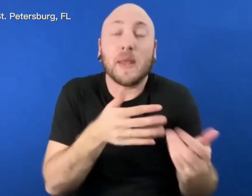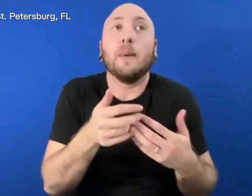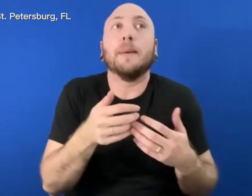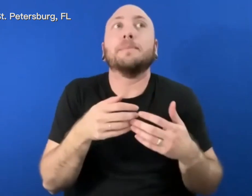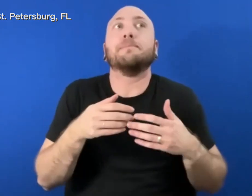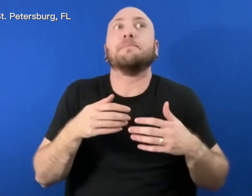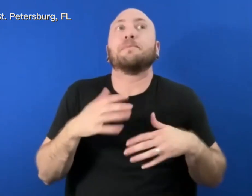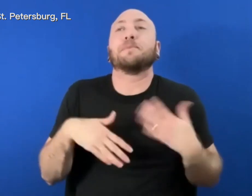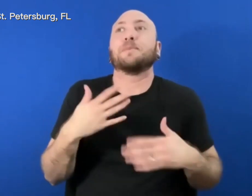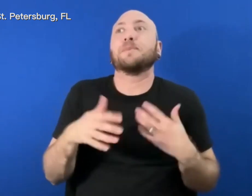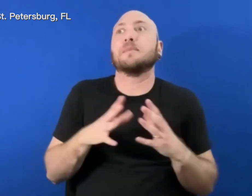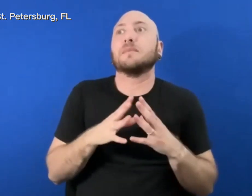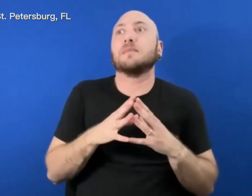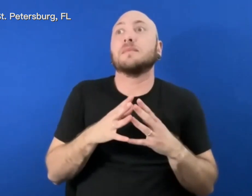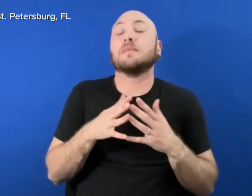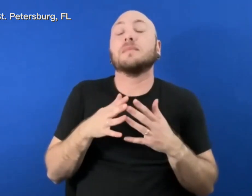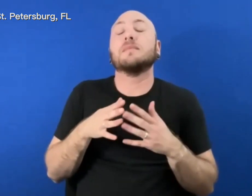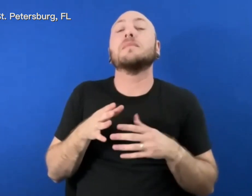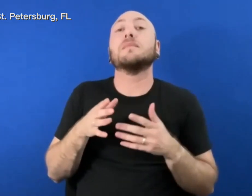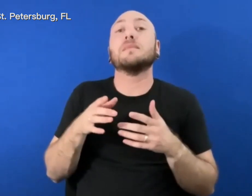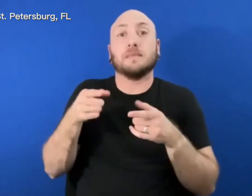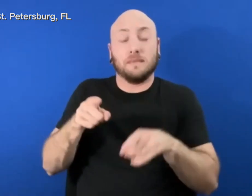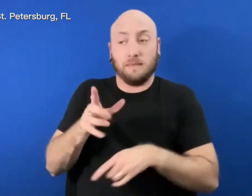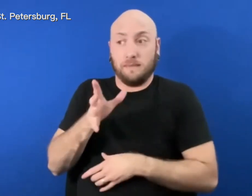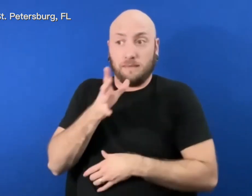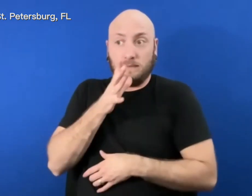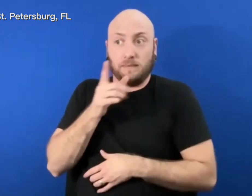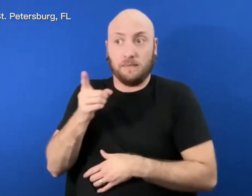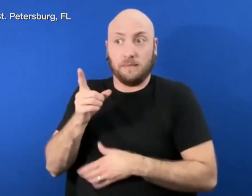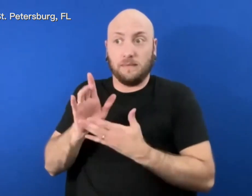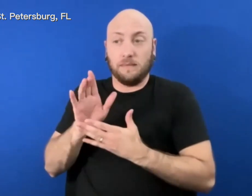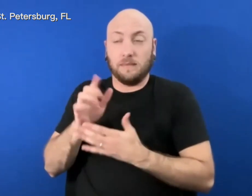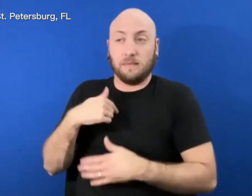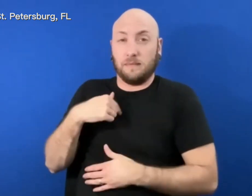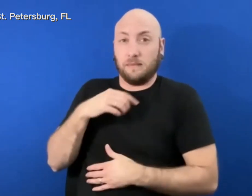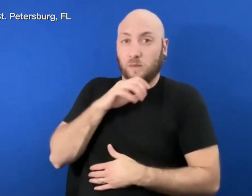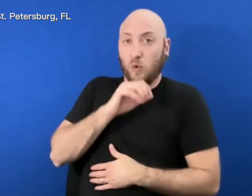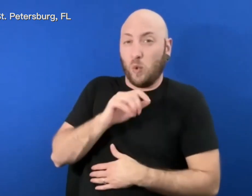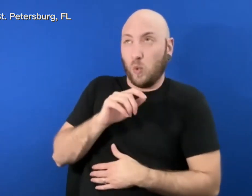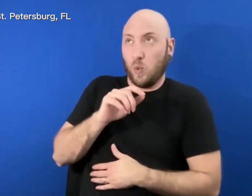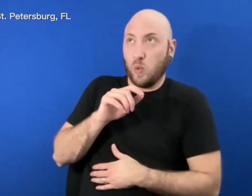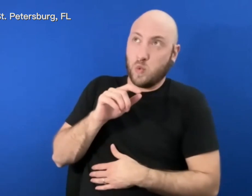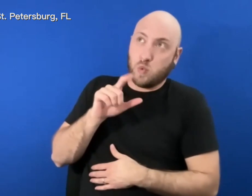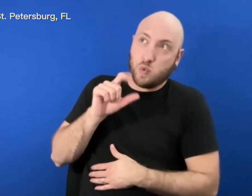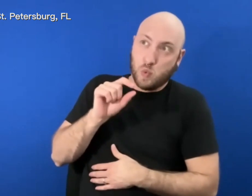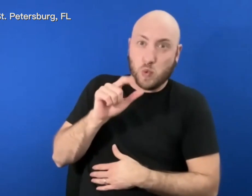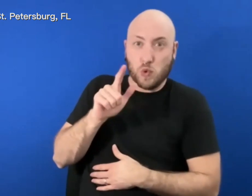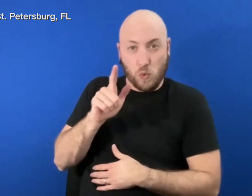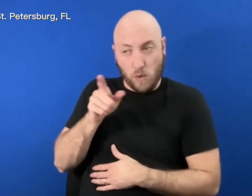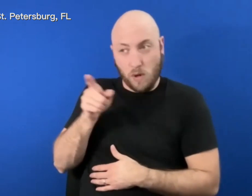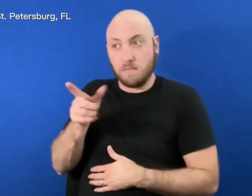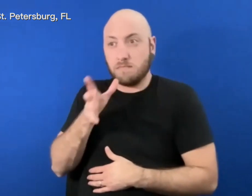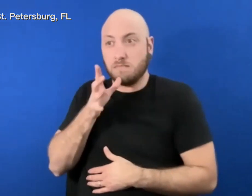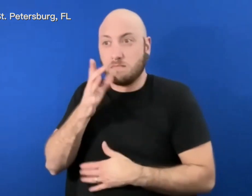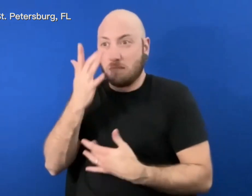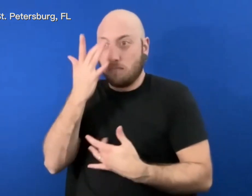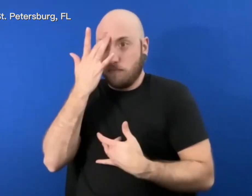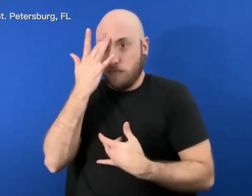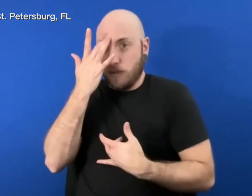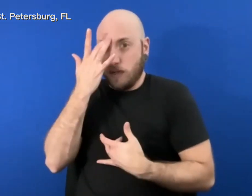You know, my mom got really sick when I was about 20, 21 years old. She was diagnosed with cancer.